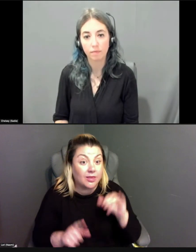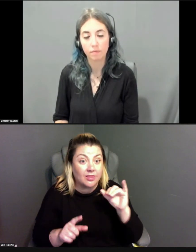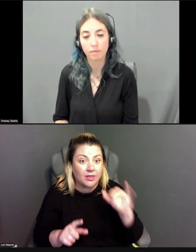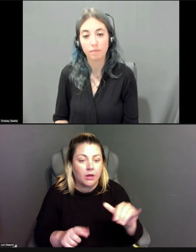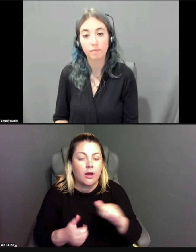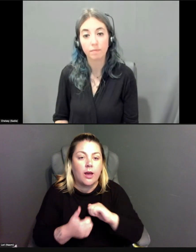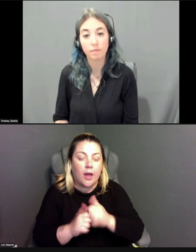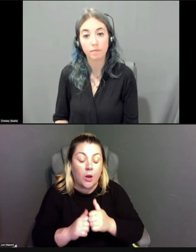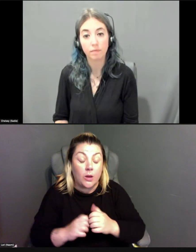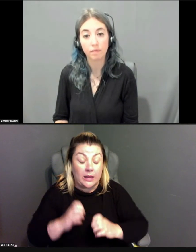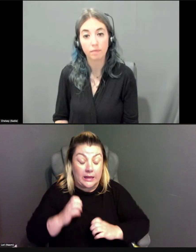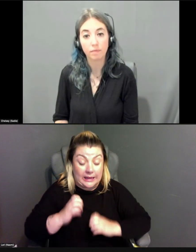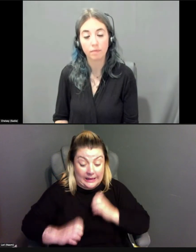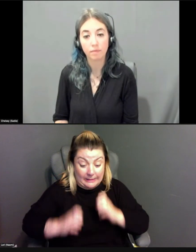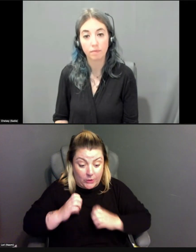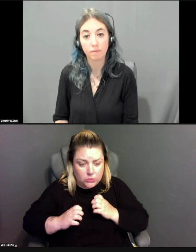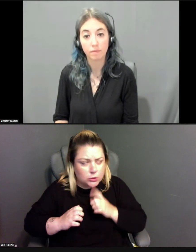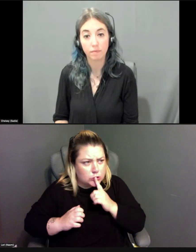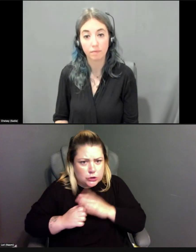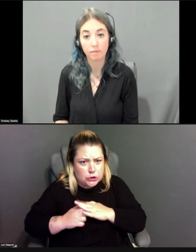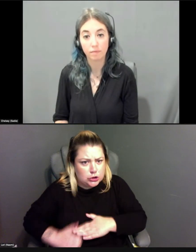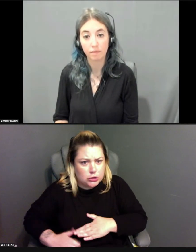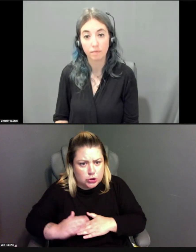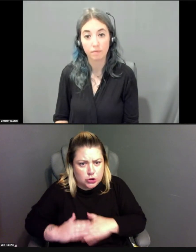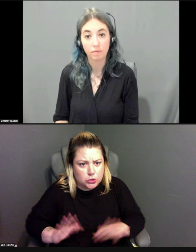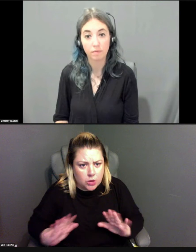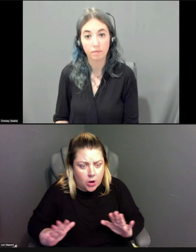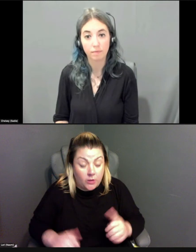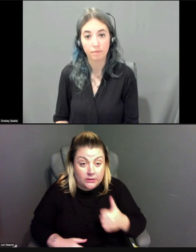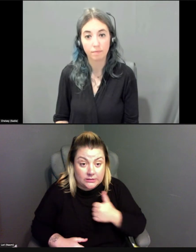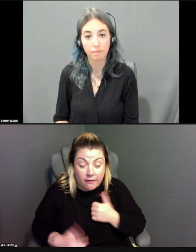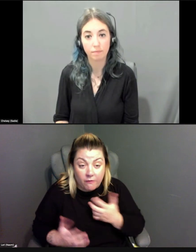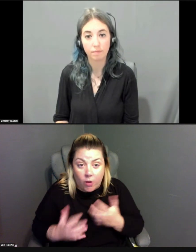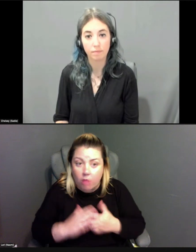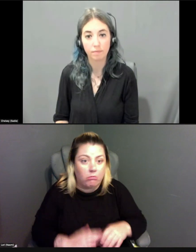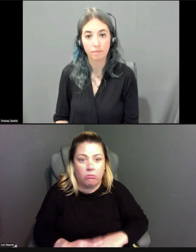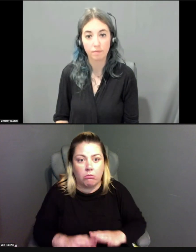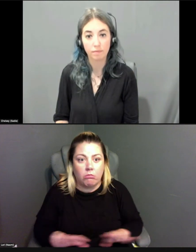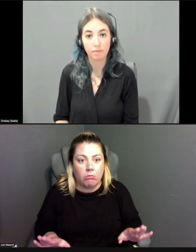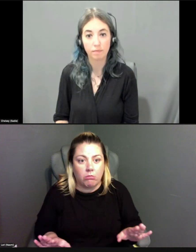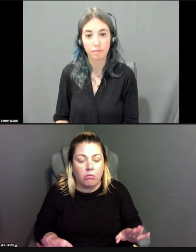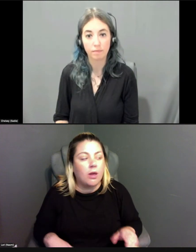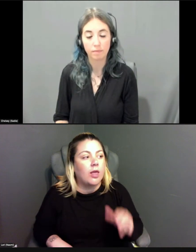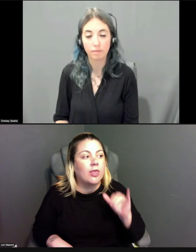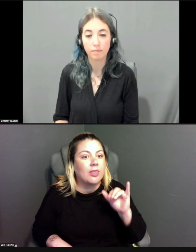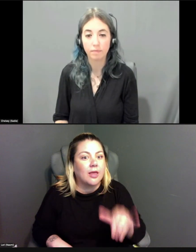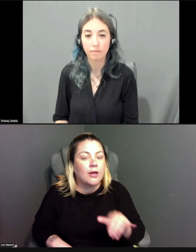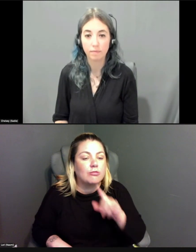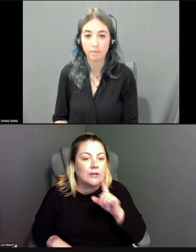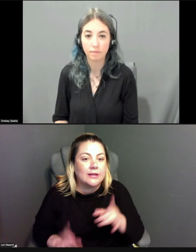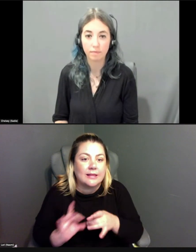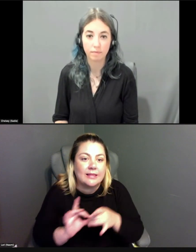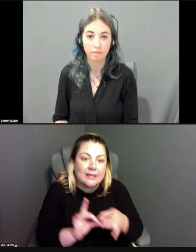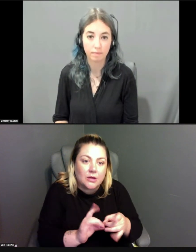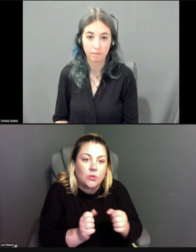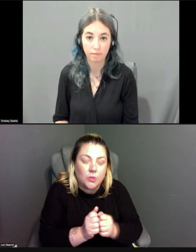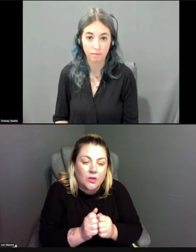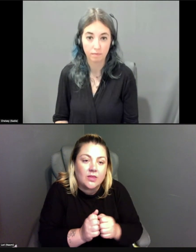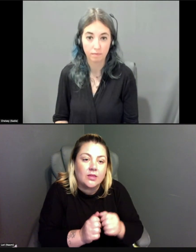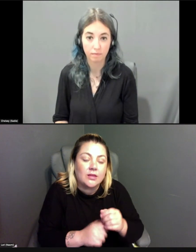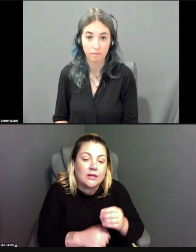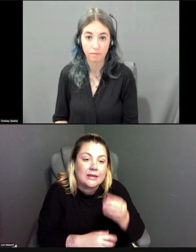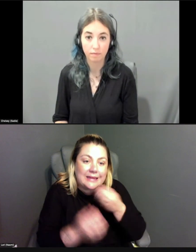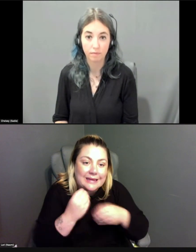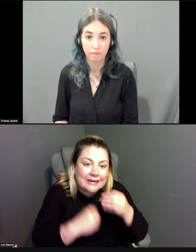self-silencing of emotions and like self-silencing in general was linked to things like disordered eating